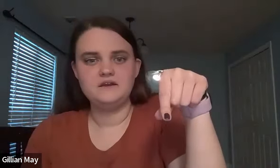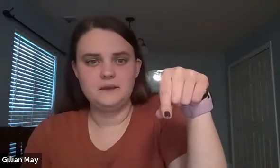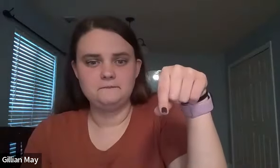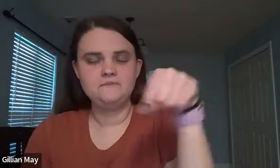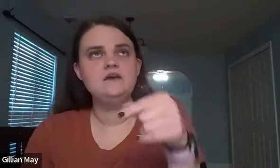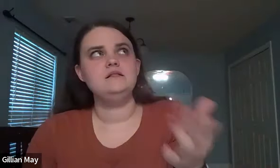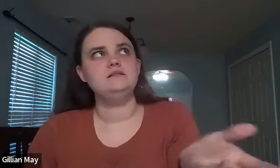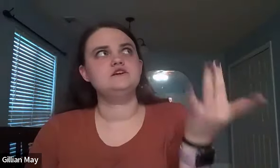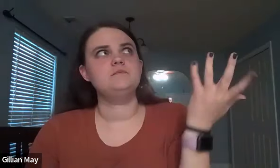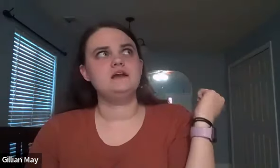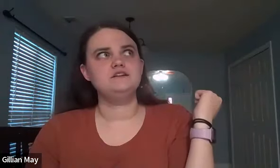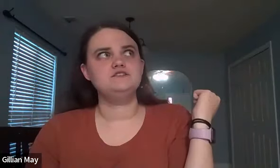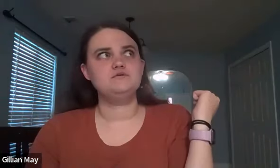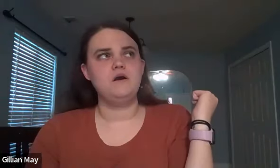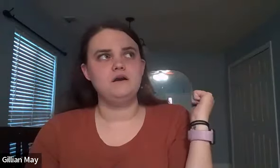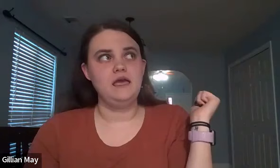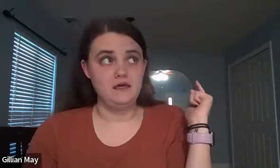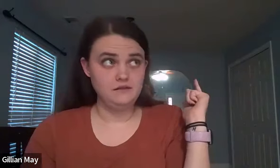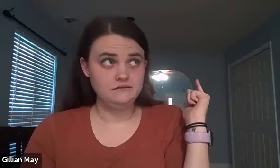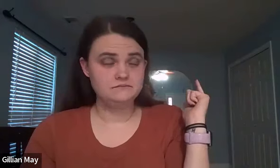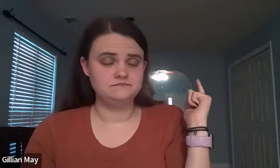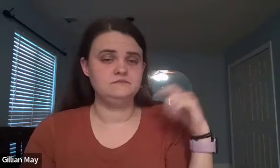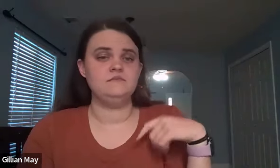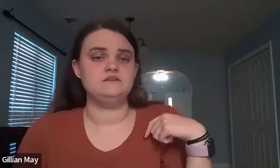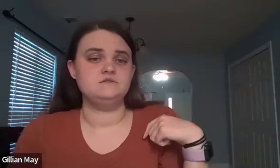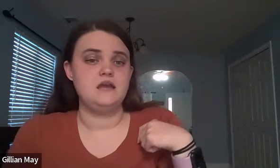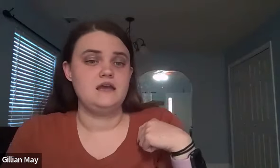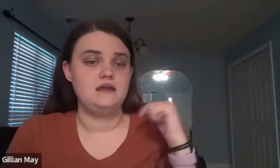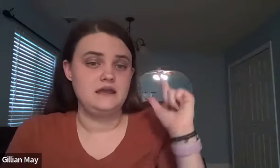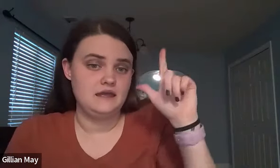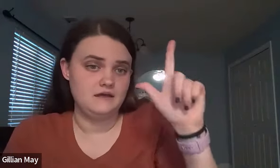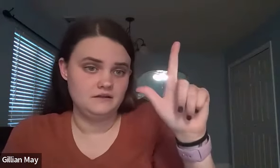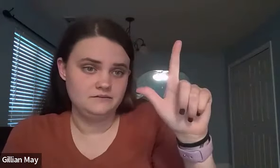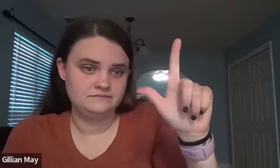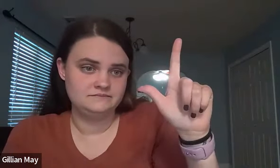Okay, let's go back through our L. So we had L,